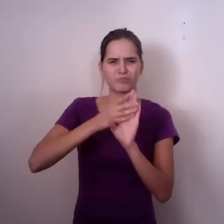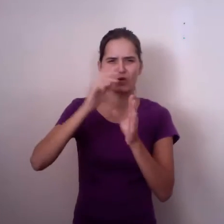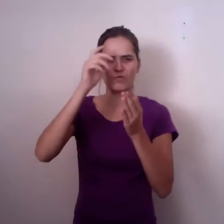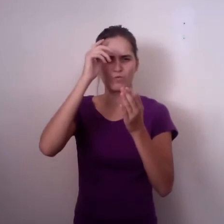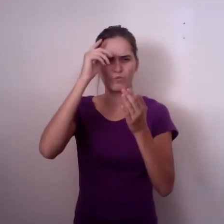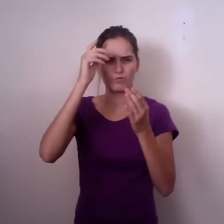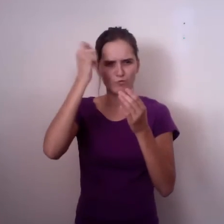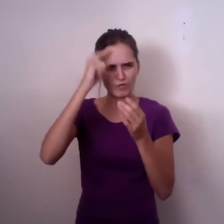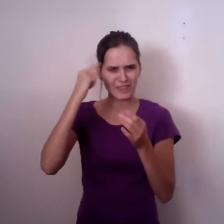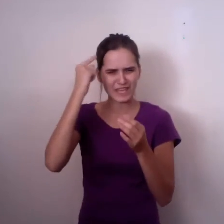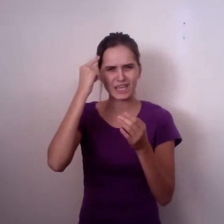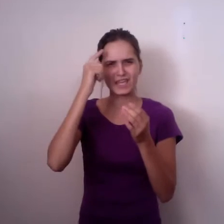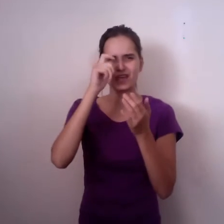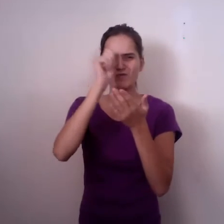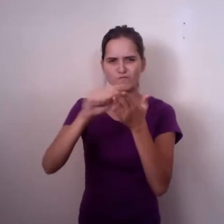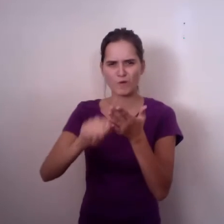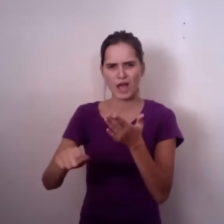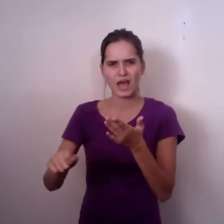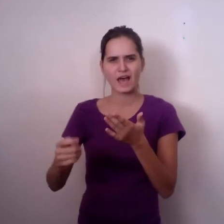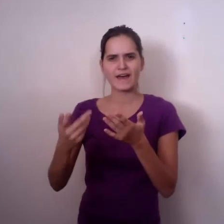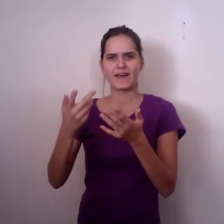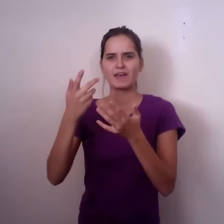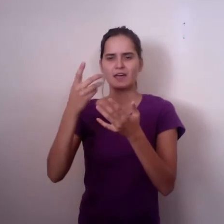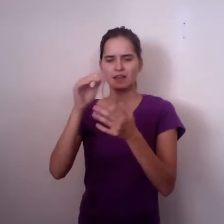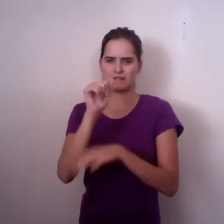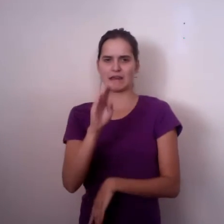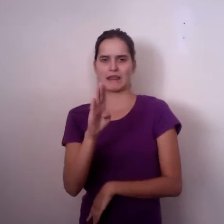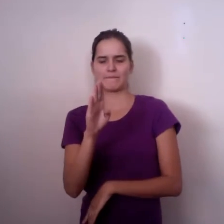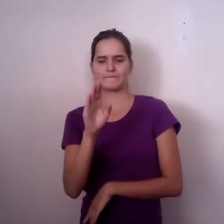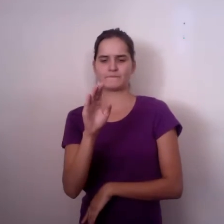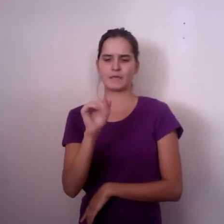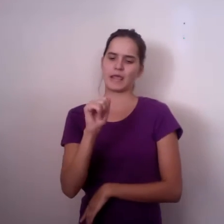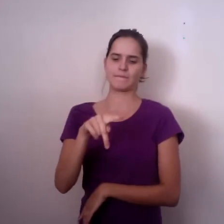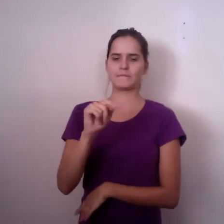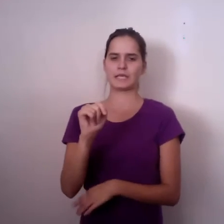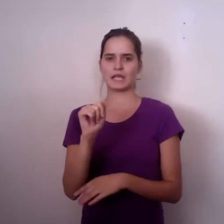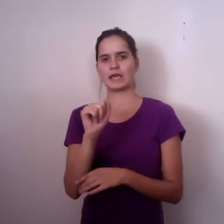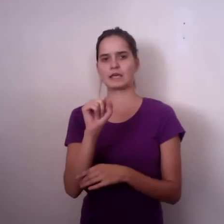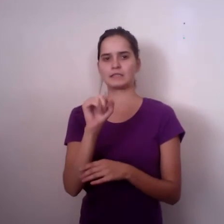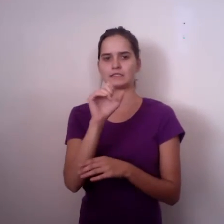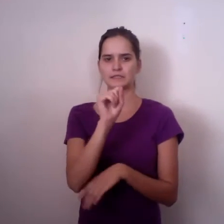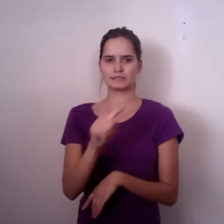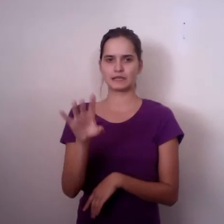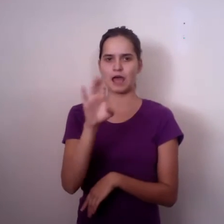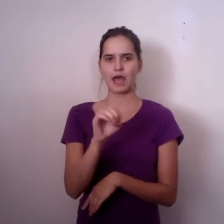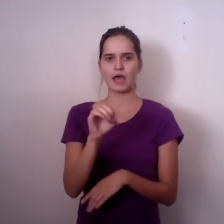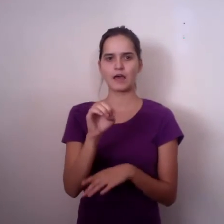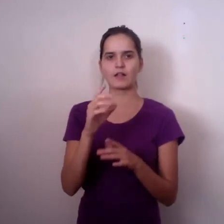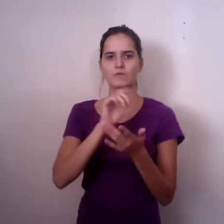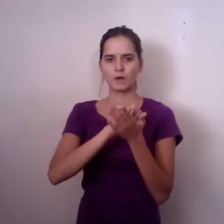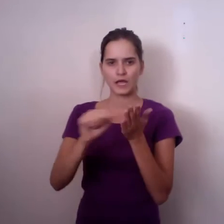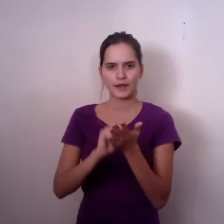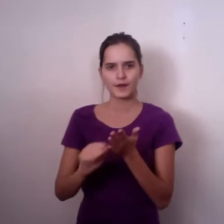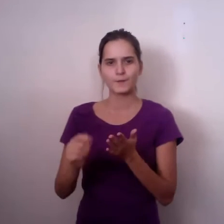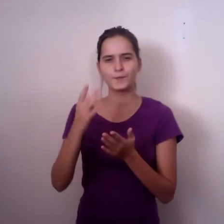about writing the psychology paper, APA style, and how to put the paper together, write an abstract,